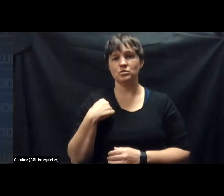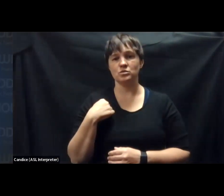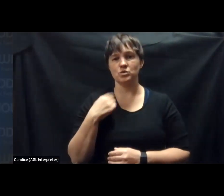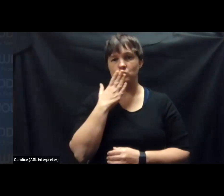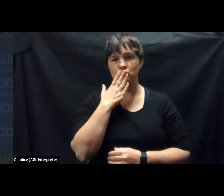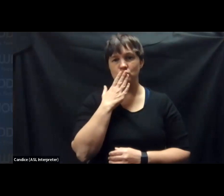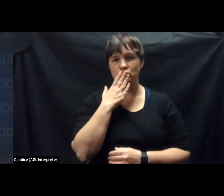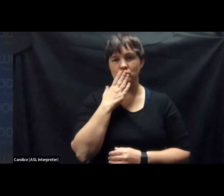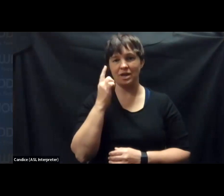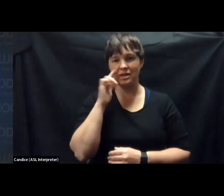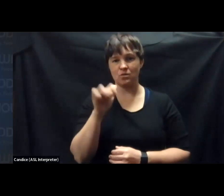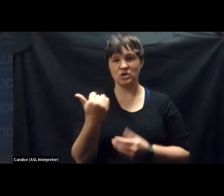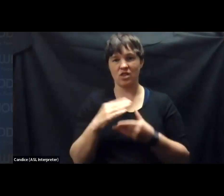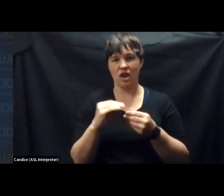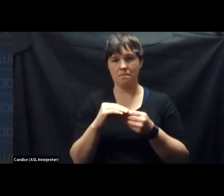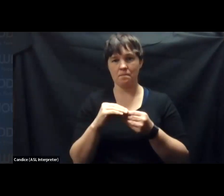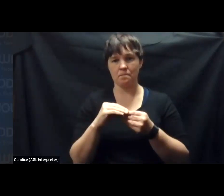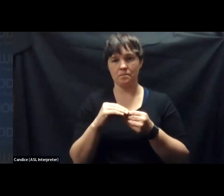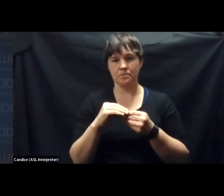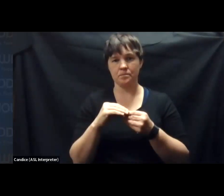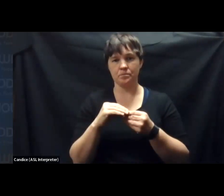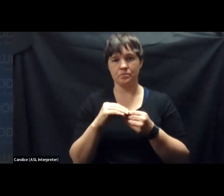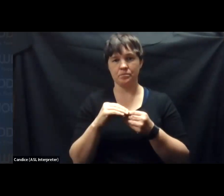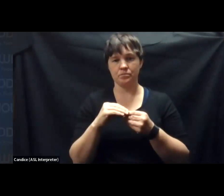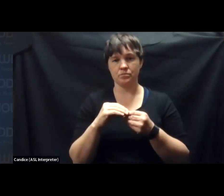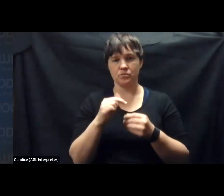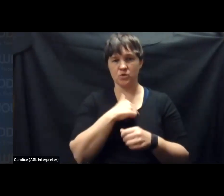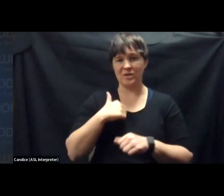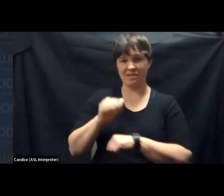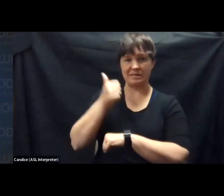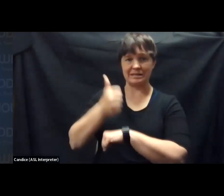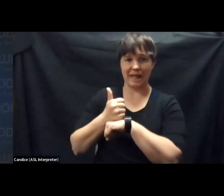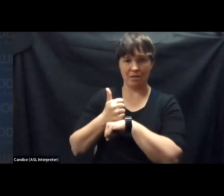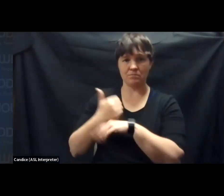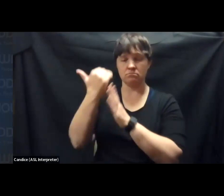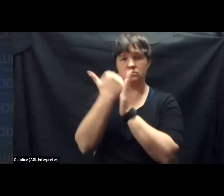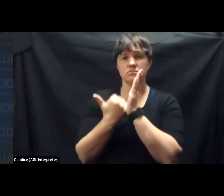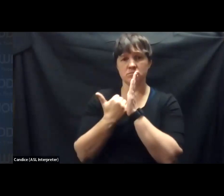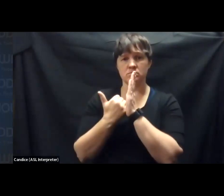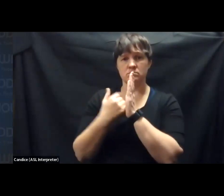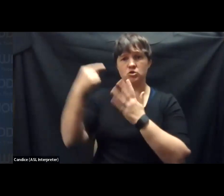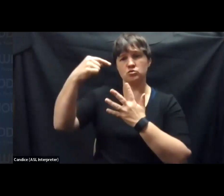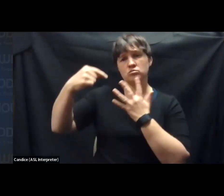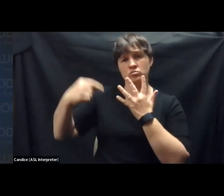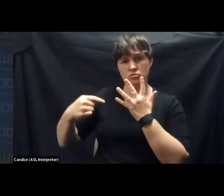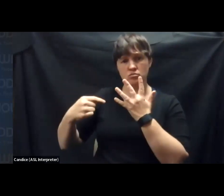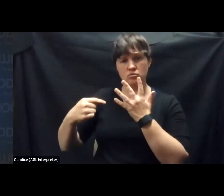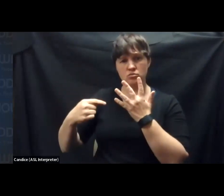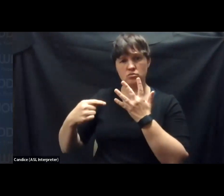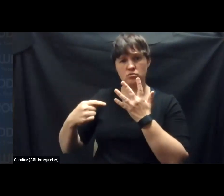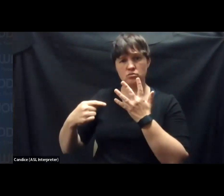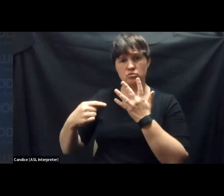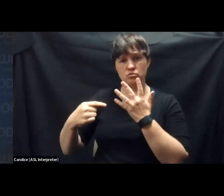whoops, I think there was another comment. Oh, do we have an established list of talking points, questions that we were good to touch?